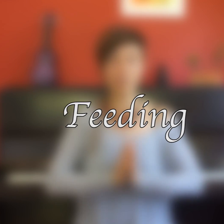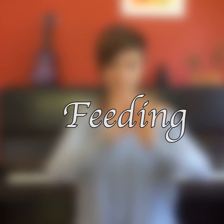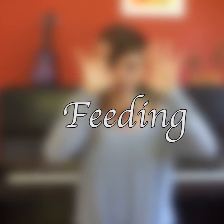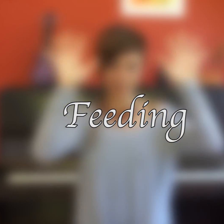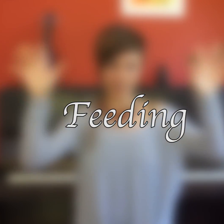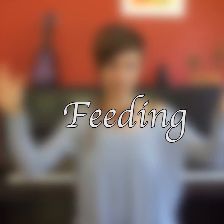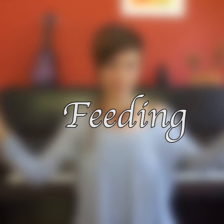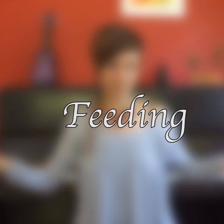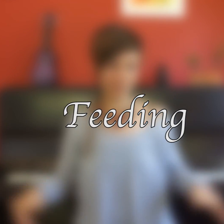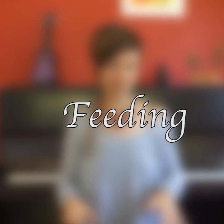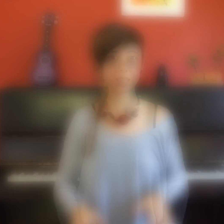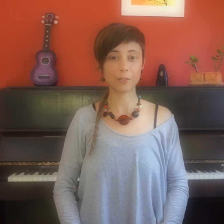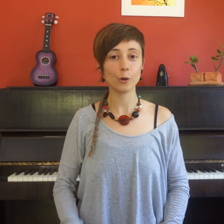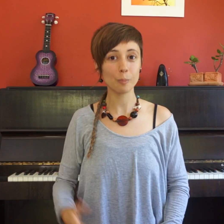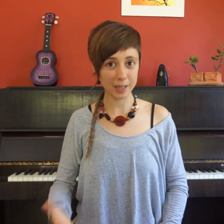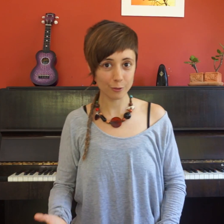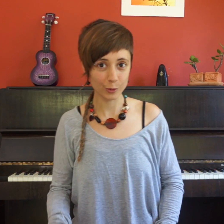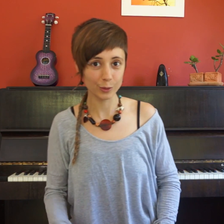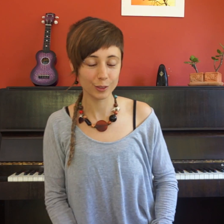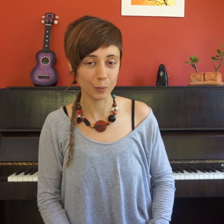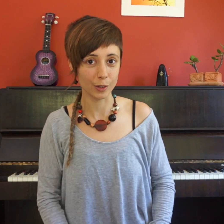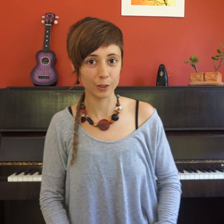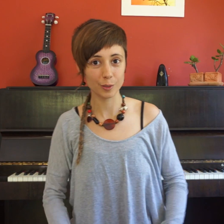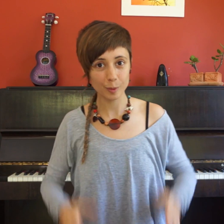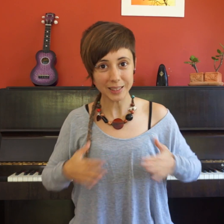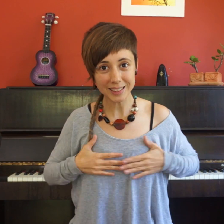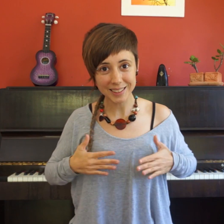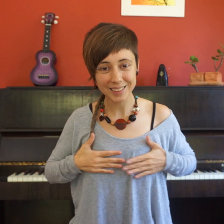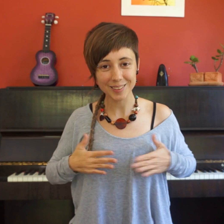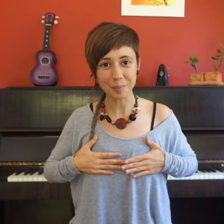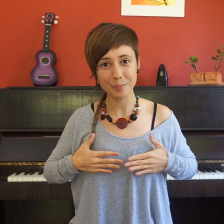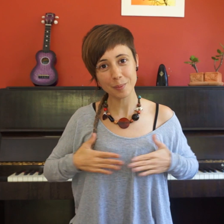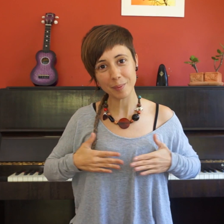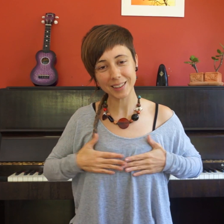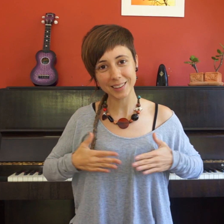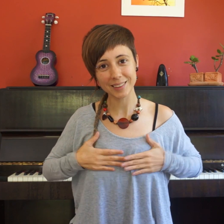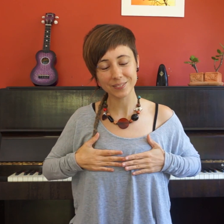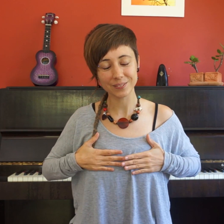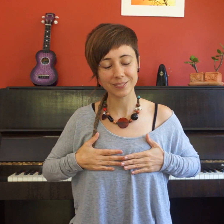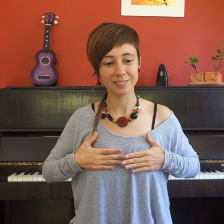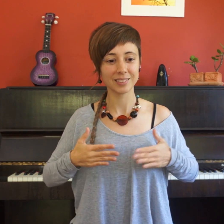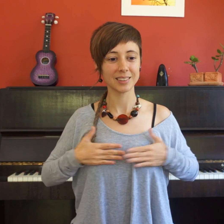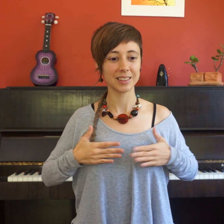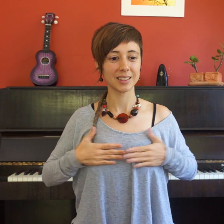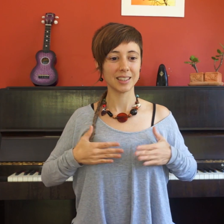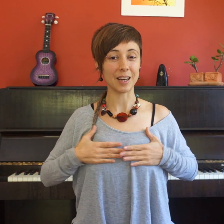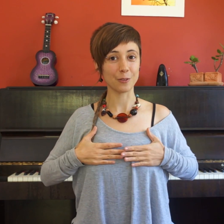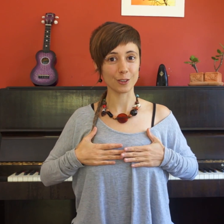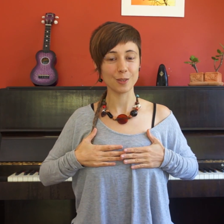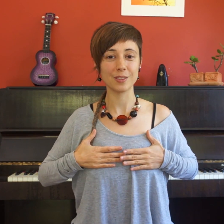Feeding. So our main food was boobies, so booby milk. At first she was